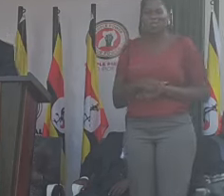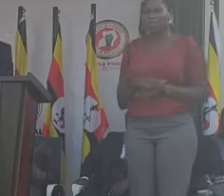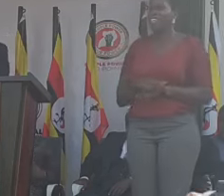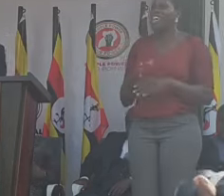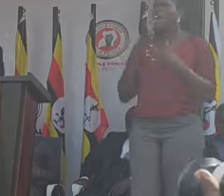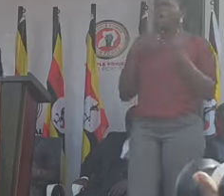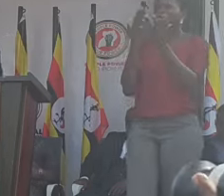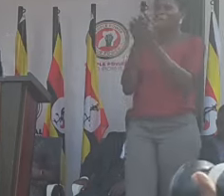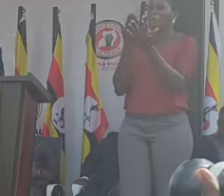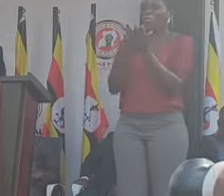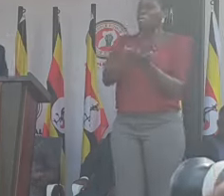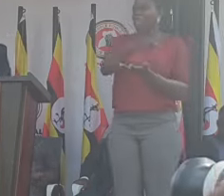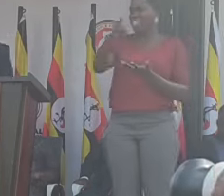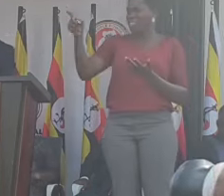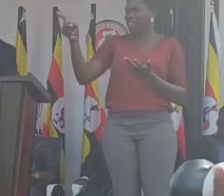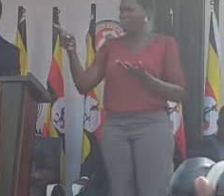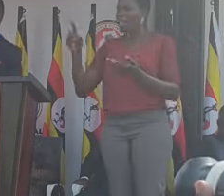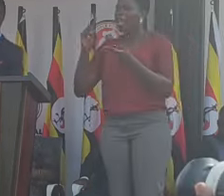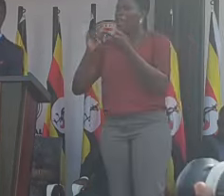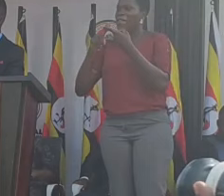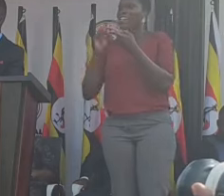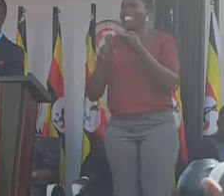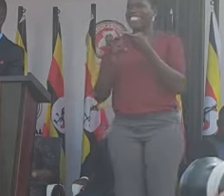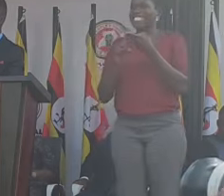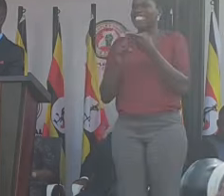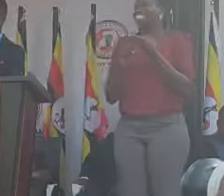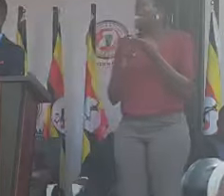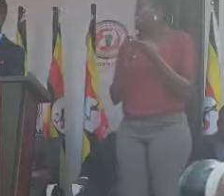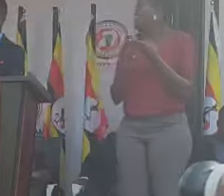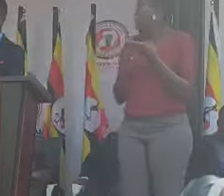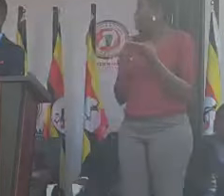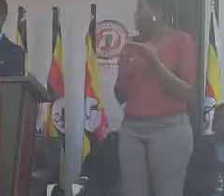Njagala obasaba. Okusokera ddala